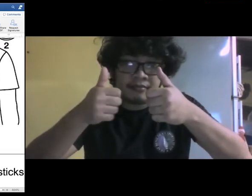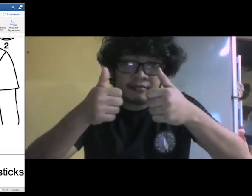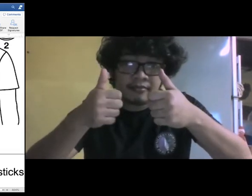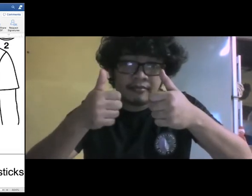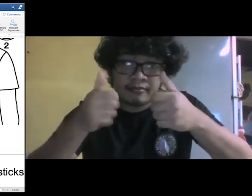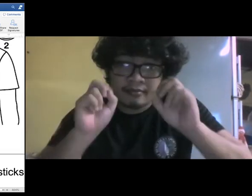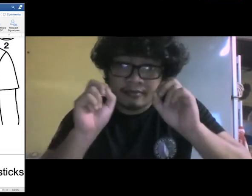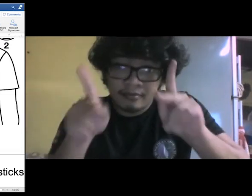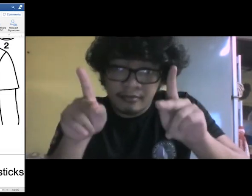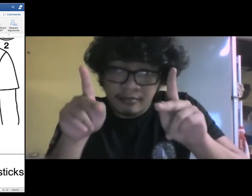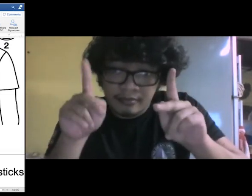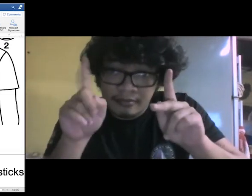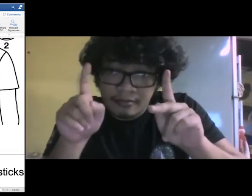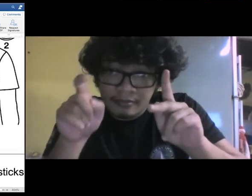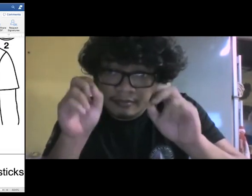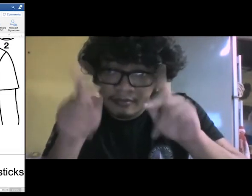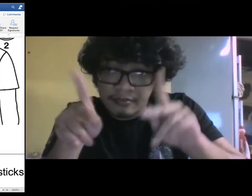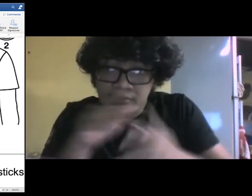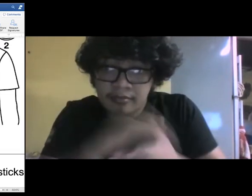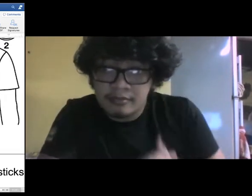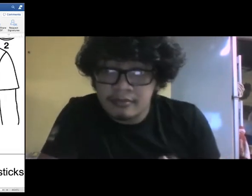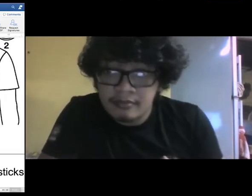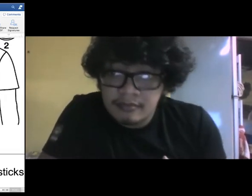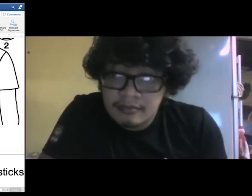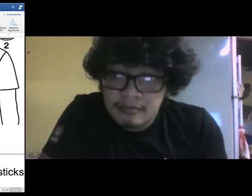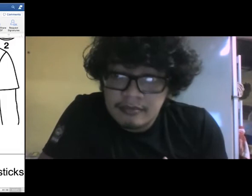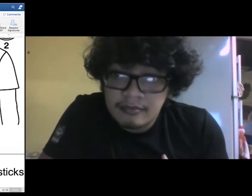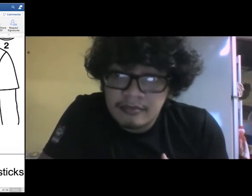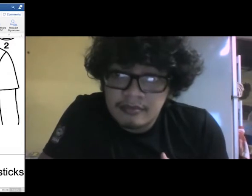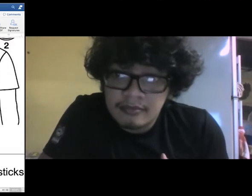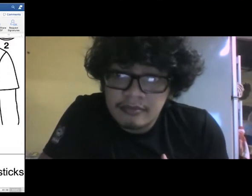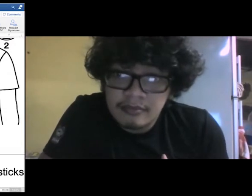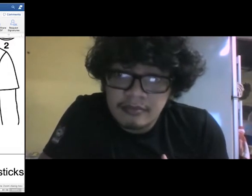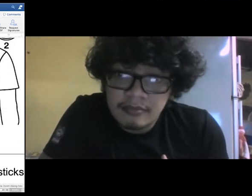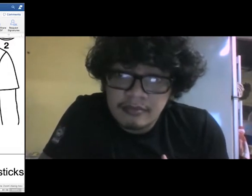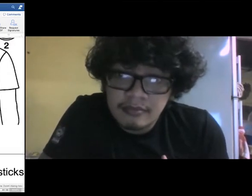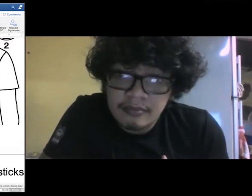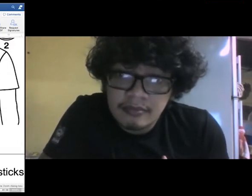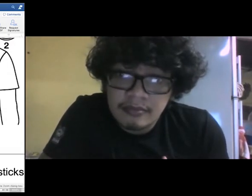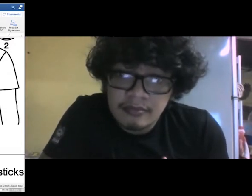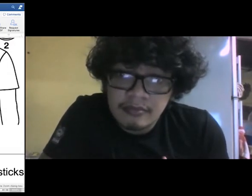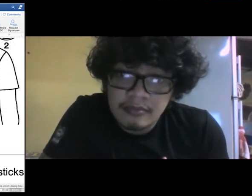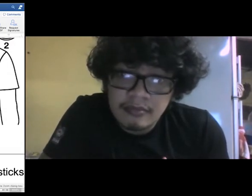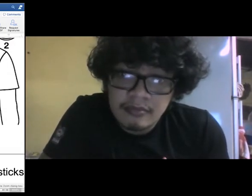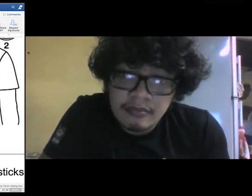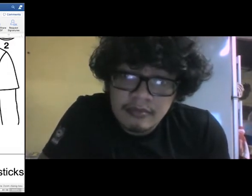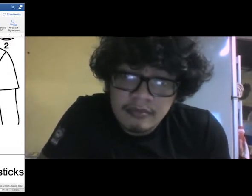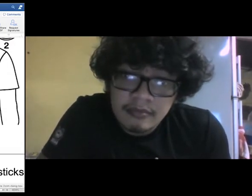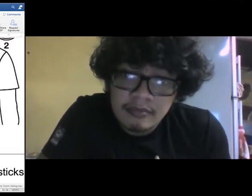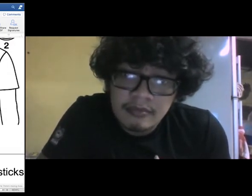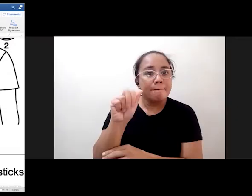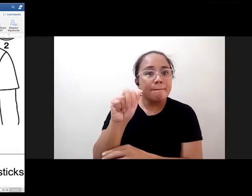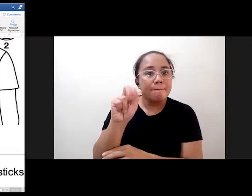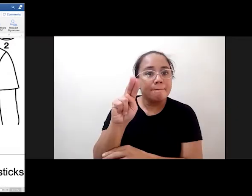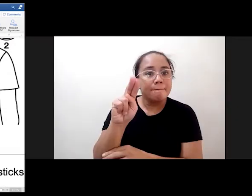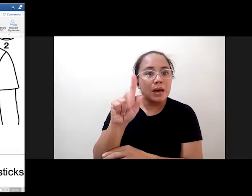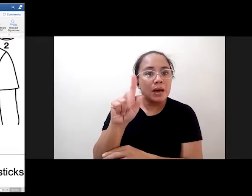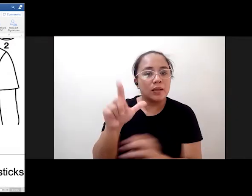Yes. or you can say manual's part of predicate have is